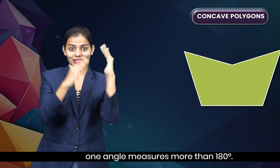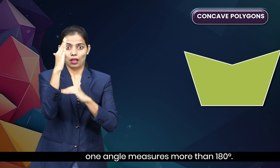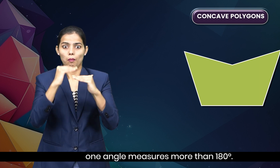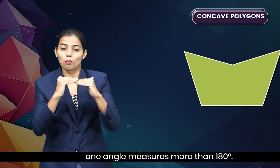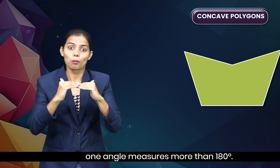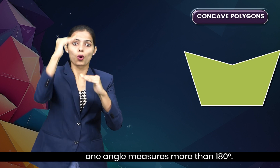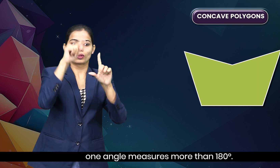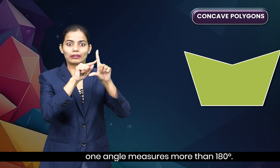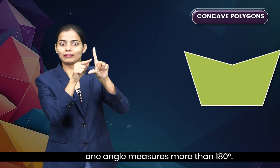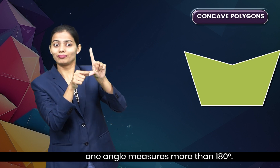than 180 degree.